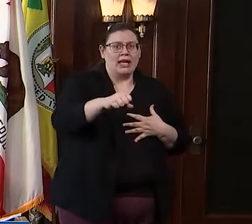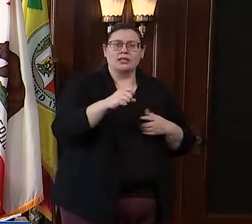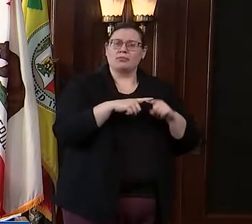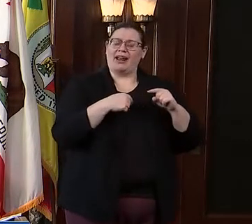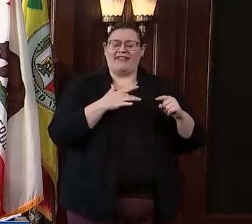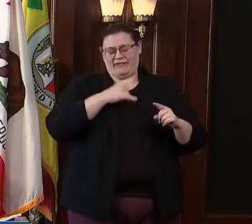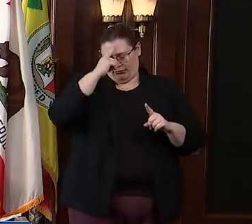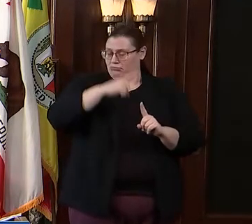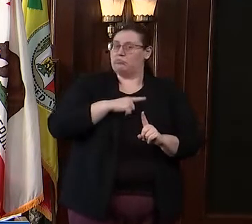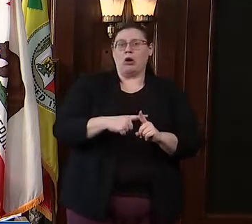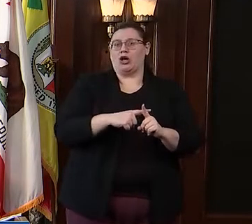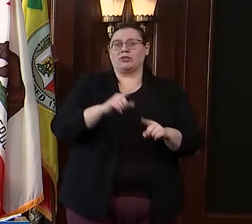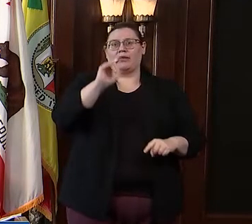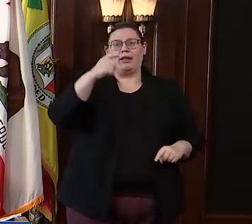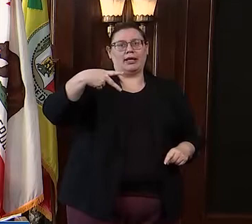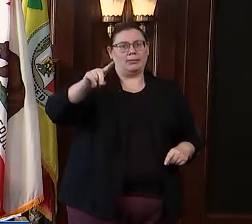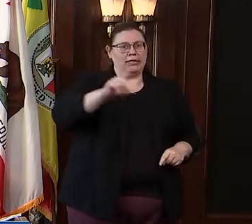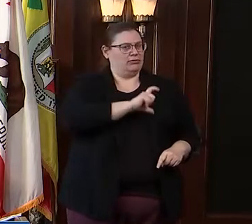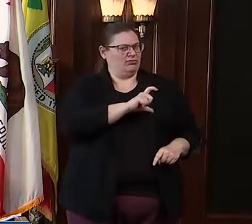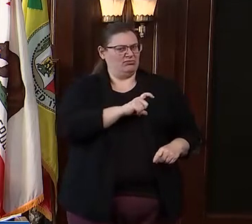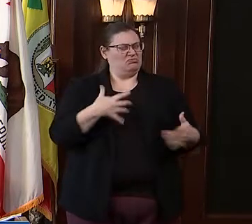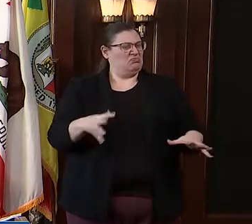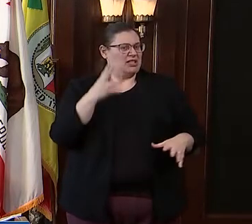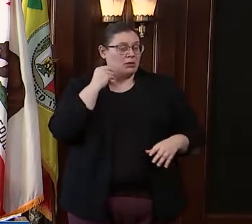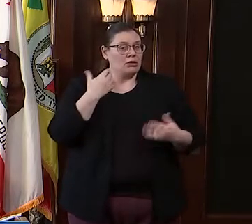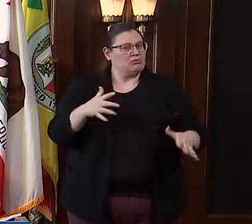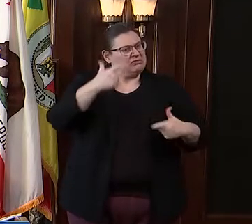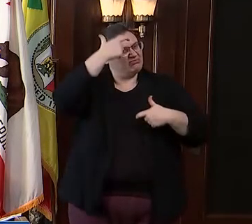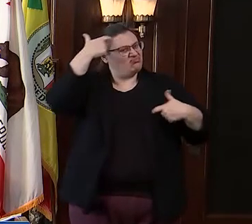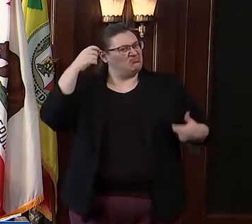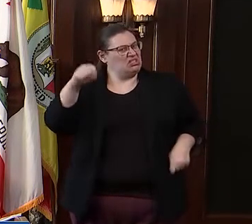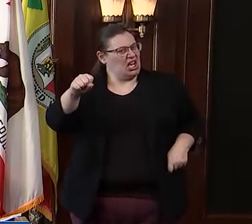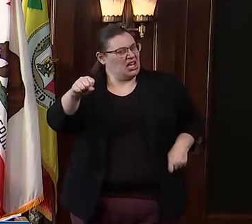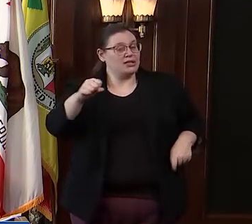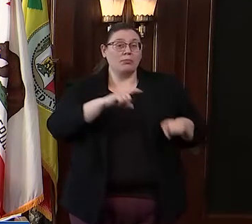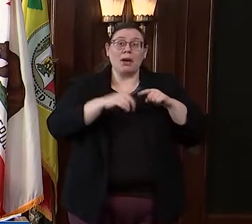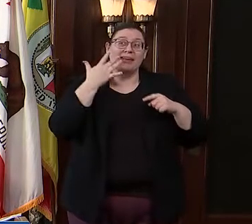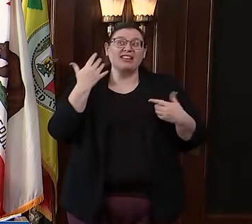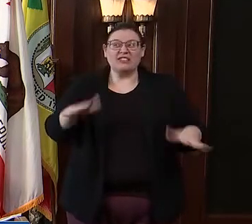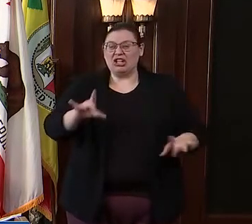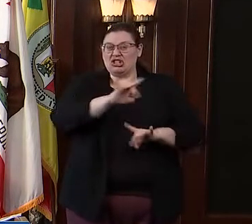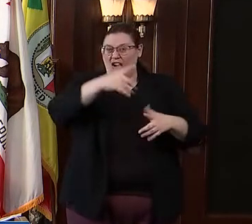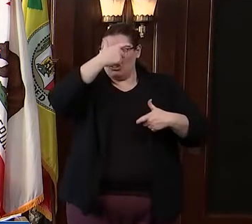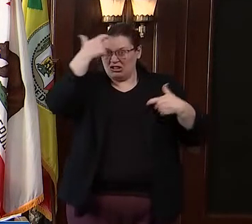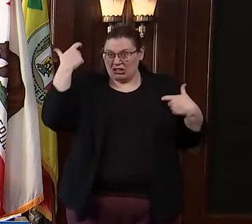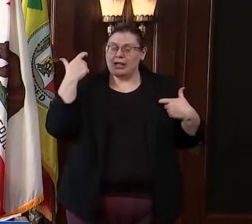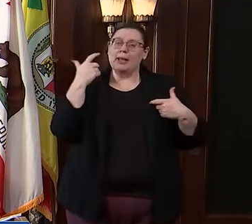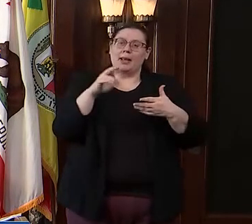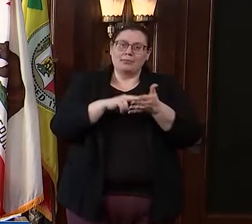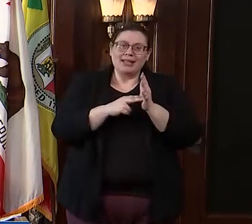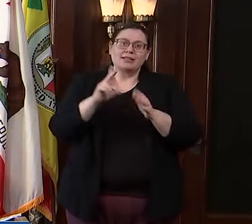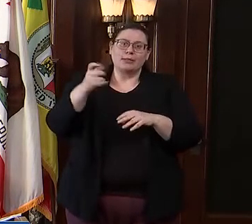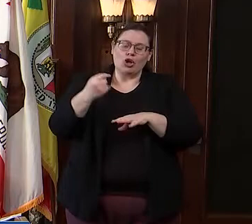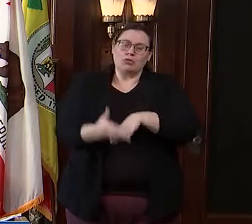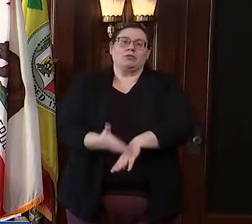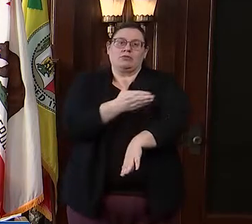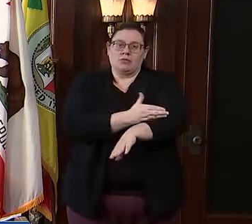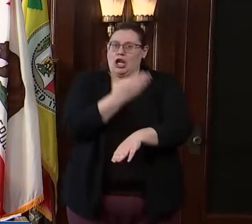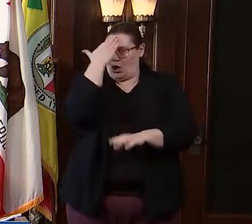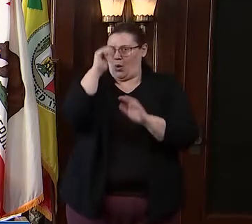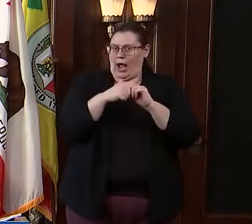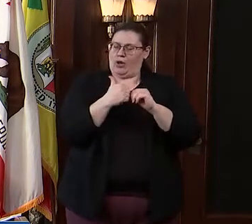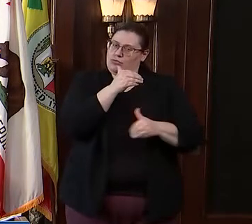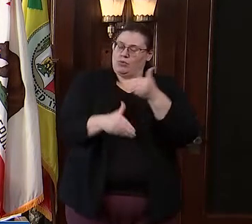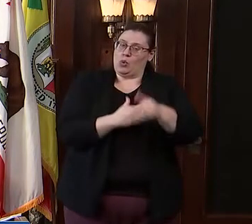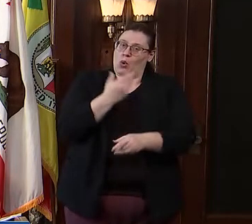confident LAPD has a lot of experience, has a lot of scars, but because of that, is a much better department and knows how to do this well,